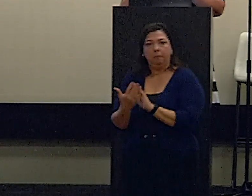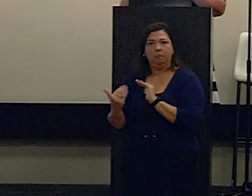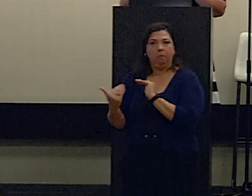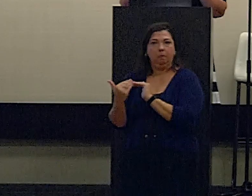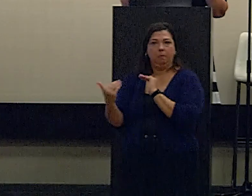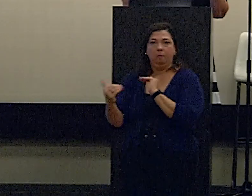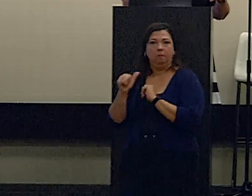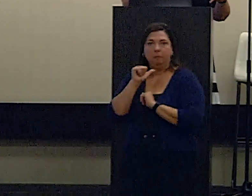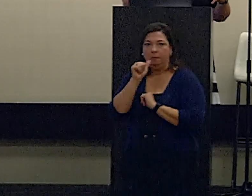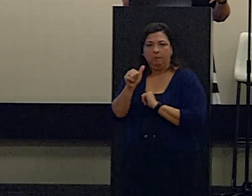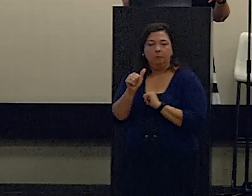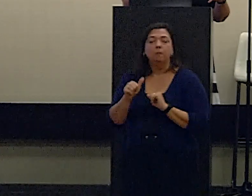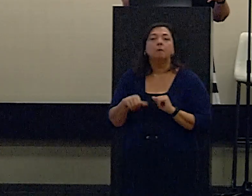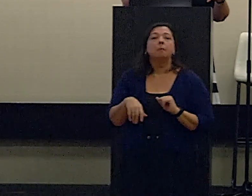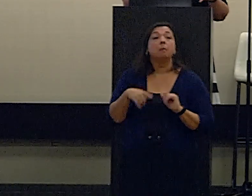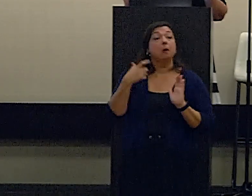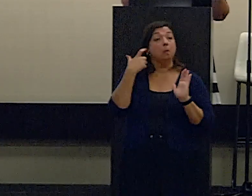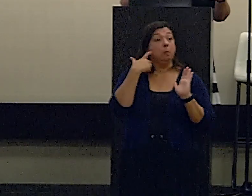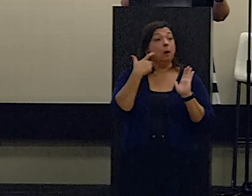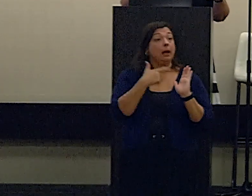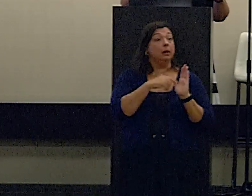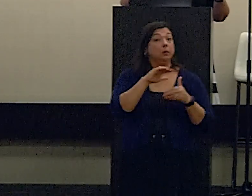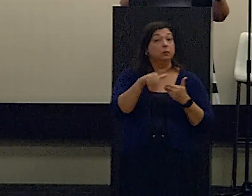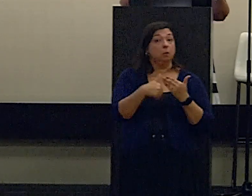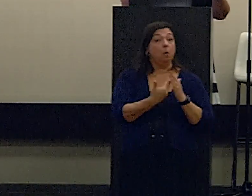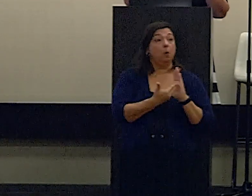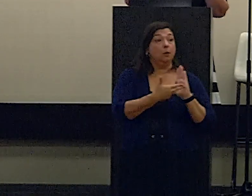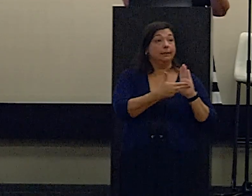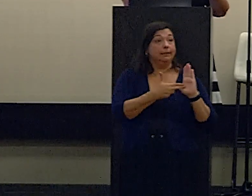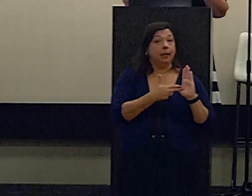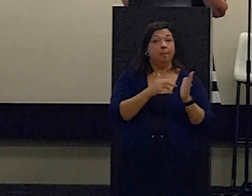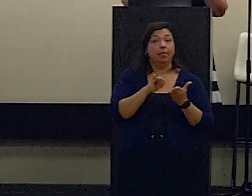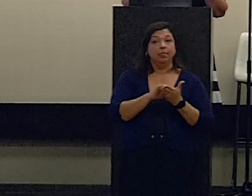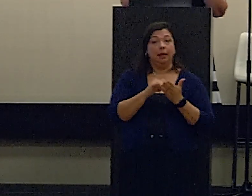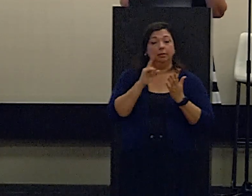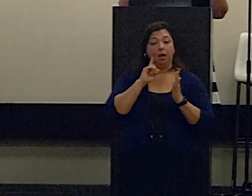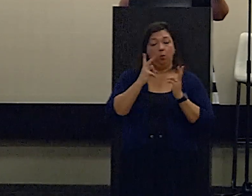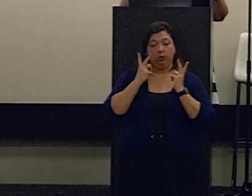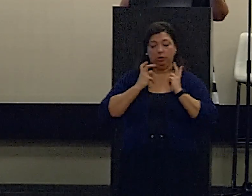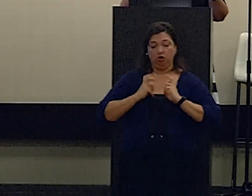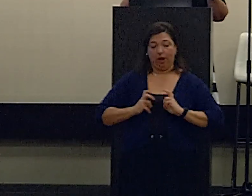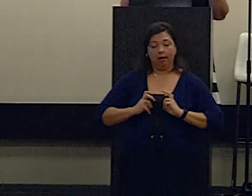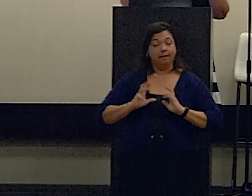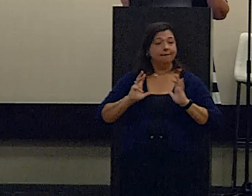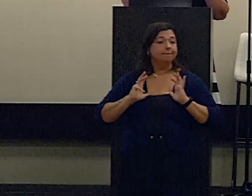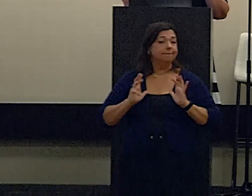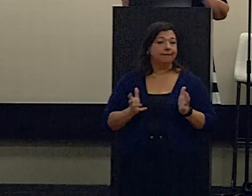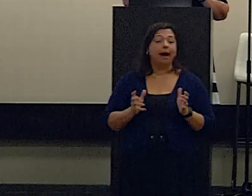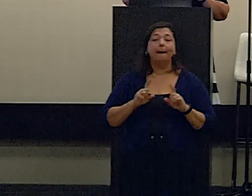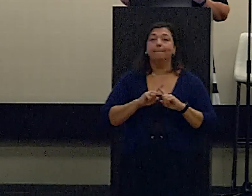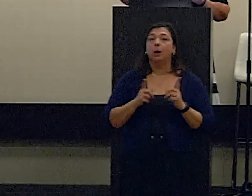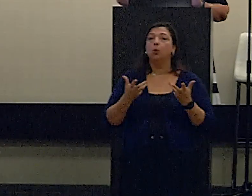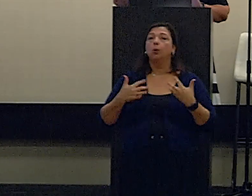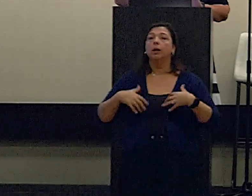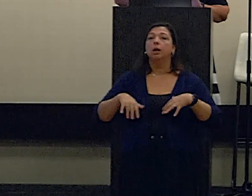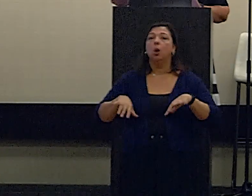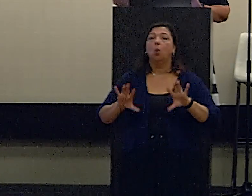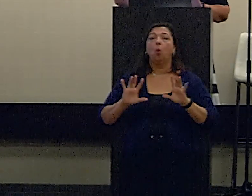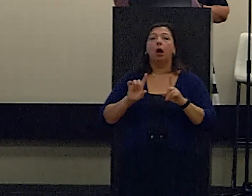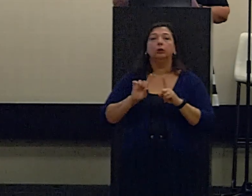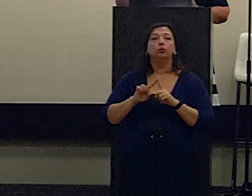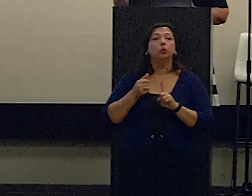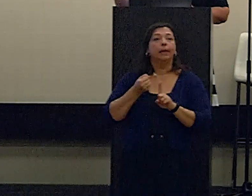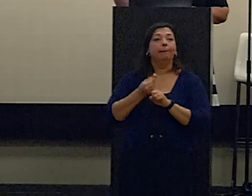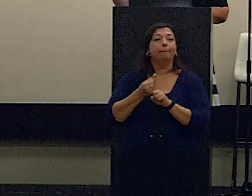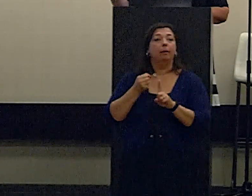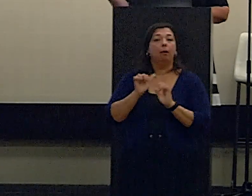So we can recognize that we're all stereotyping people. That's how we double check things. That's fine. But we don't want that to impact